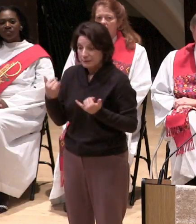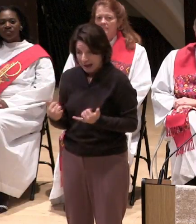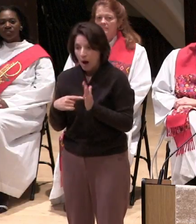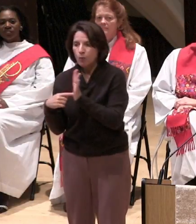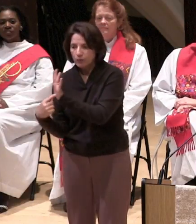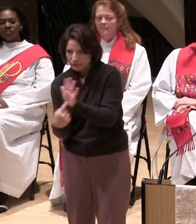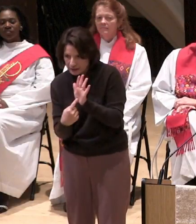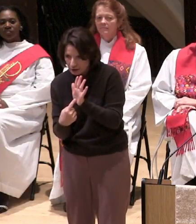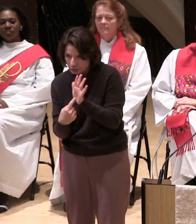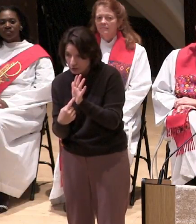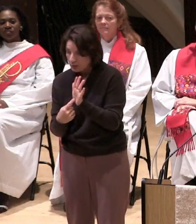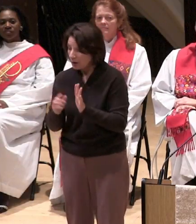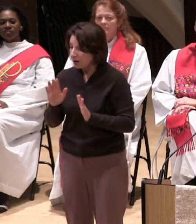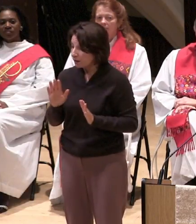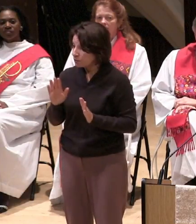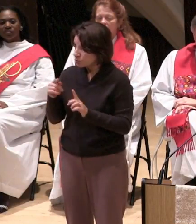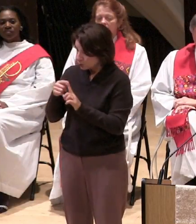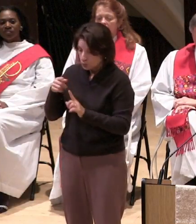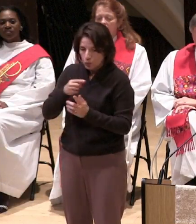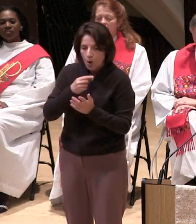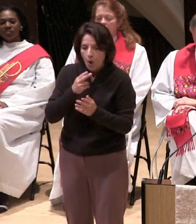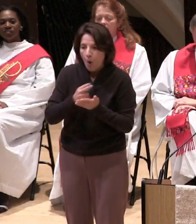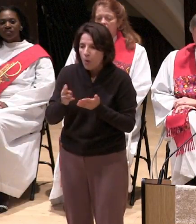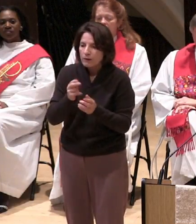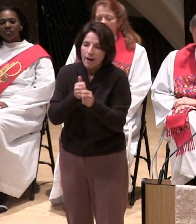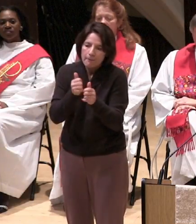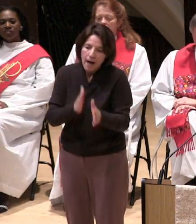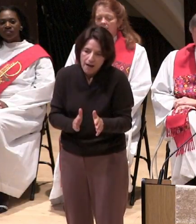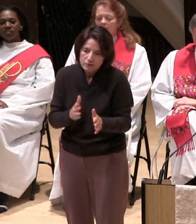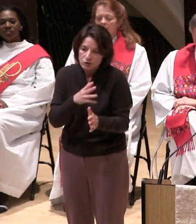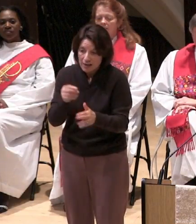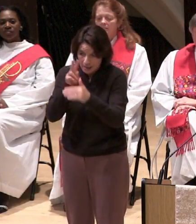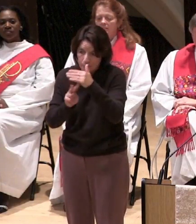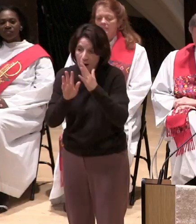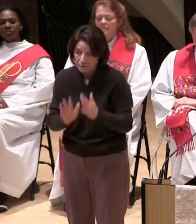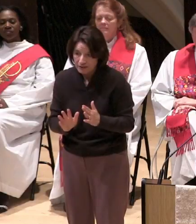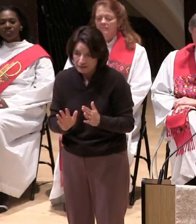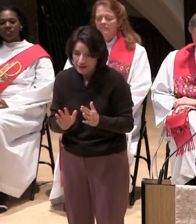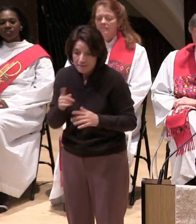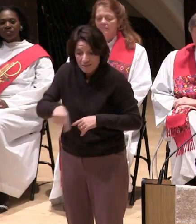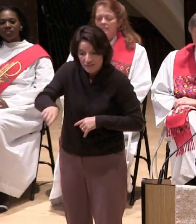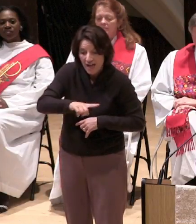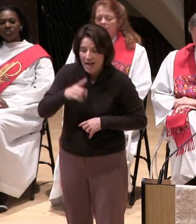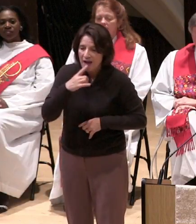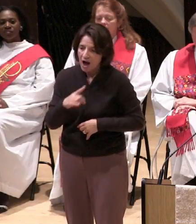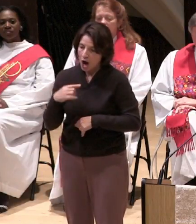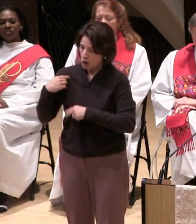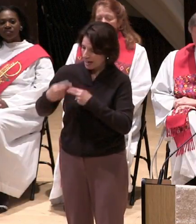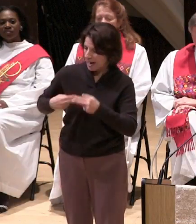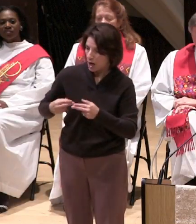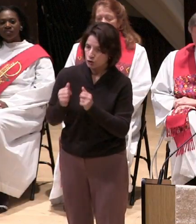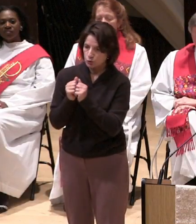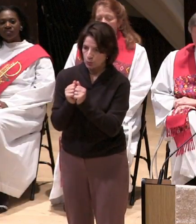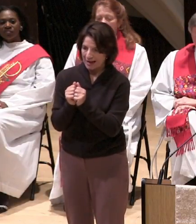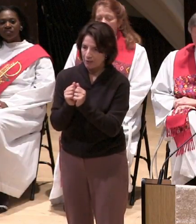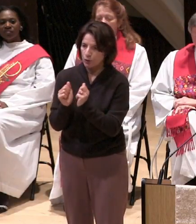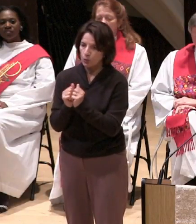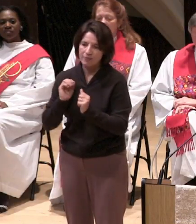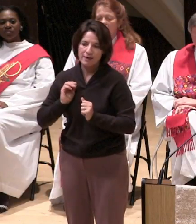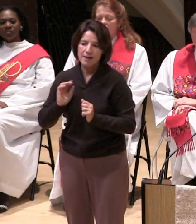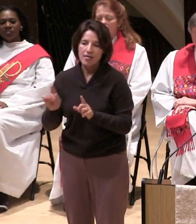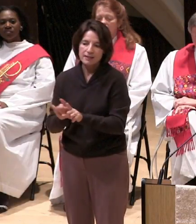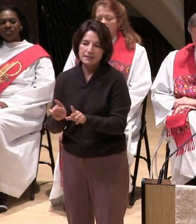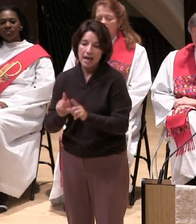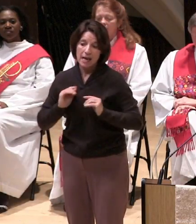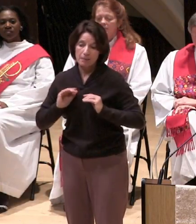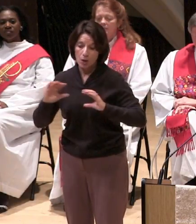holy apostles and prophets by the Spirit, that the Gentiles are co-heirs, members of the same body, and co-partners in